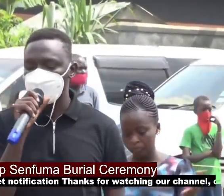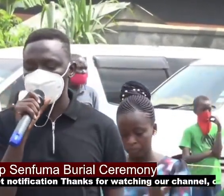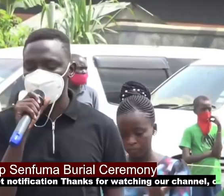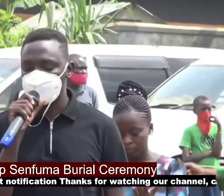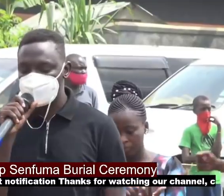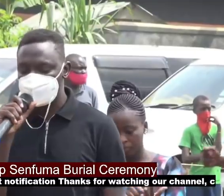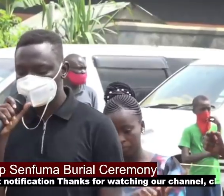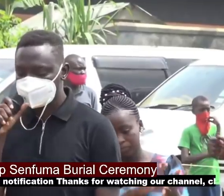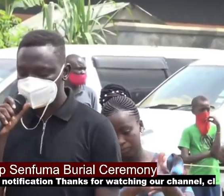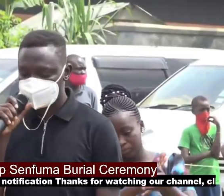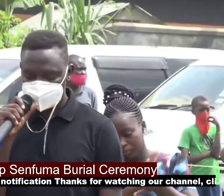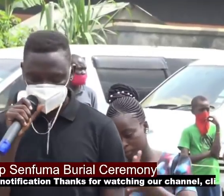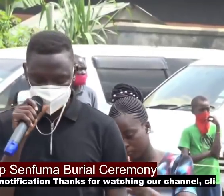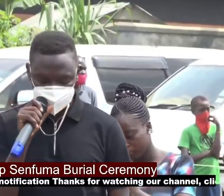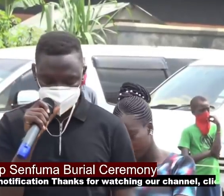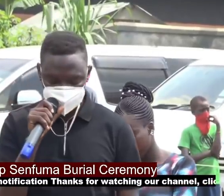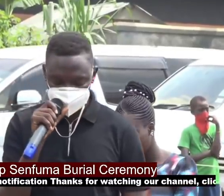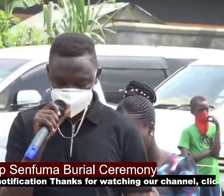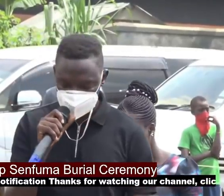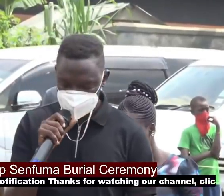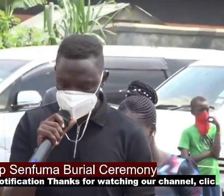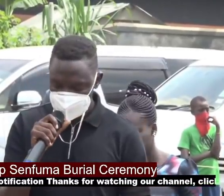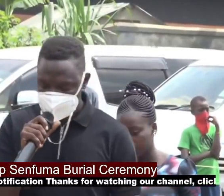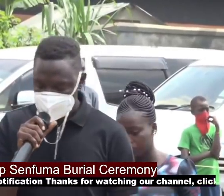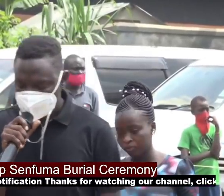musai gogunaza,